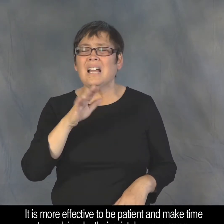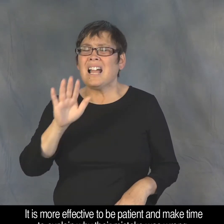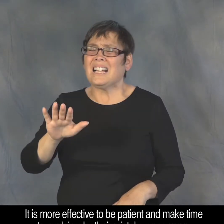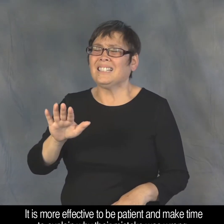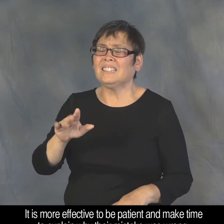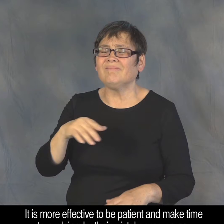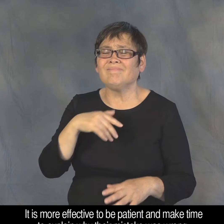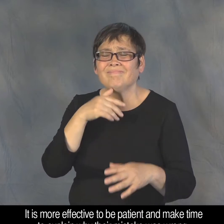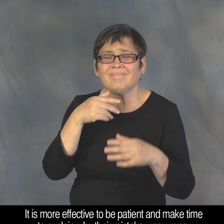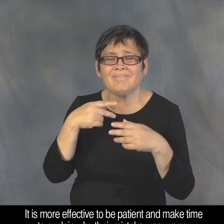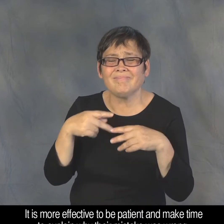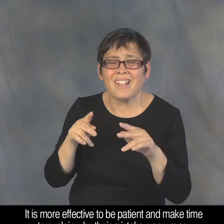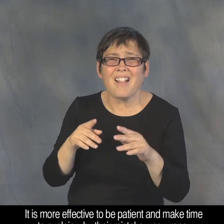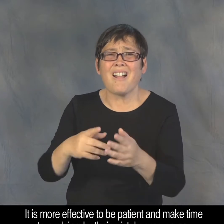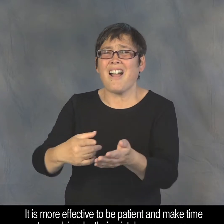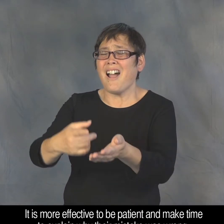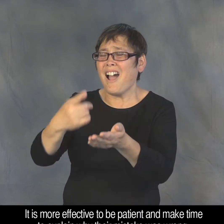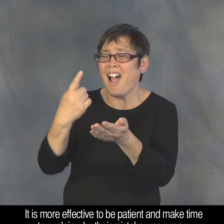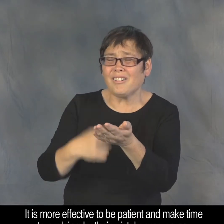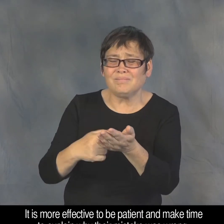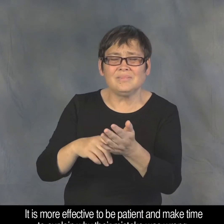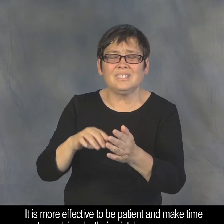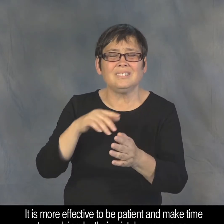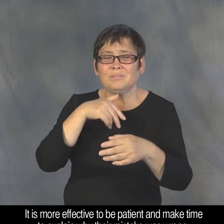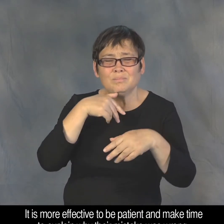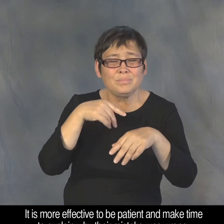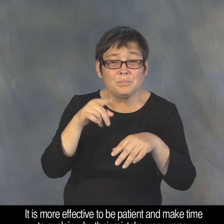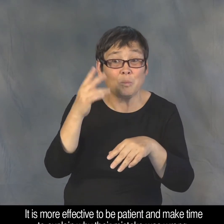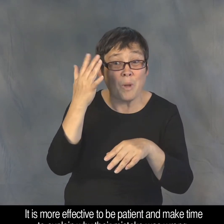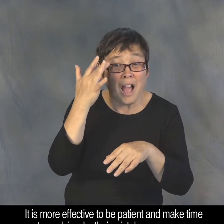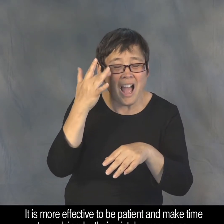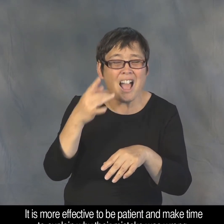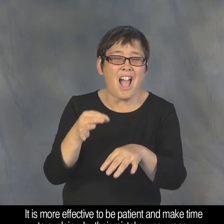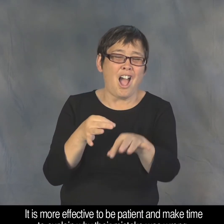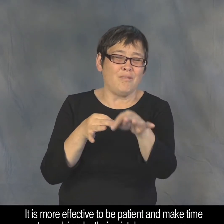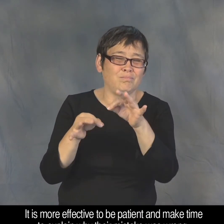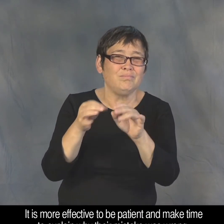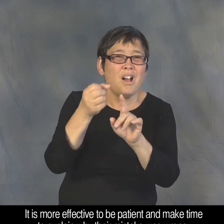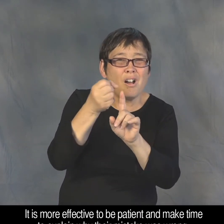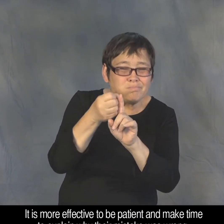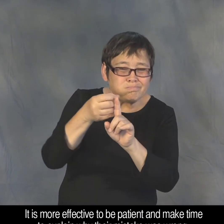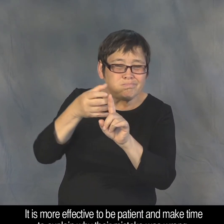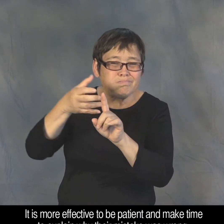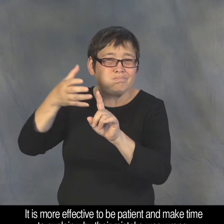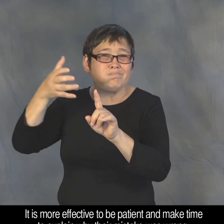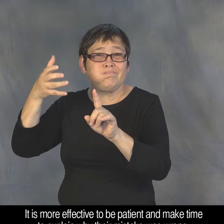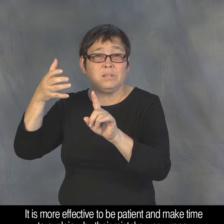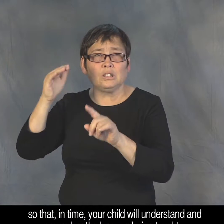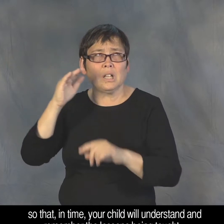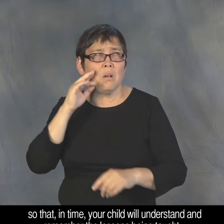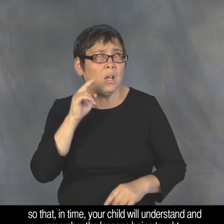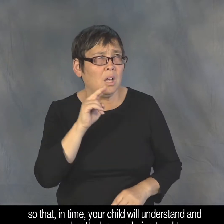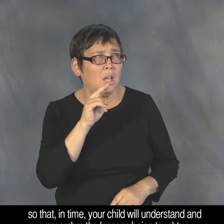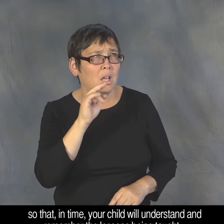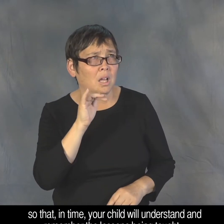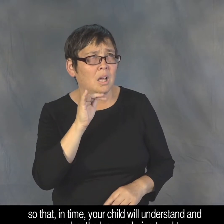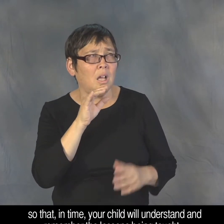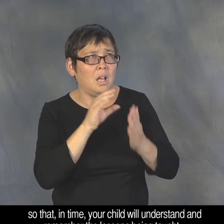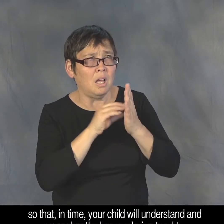more effective to be patient and make time to explain why their mistake was wrong, so that, in